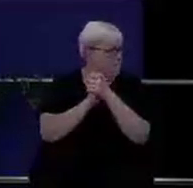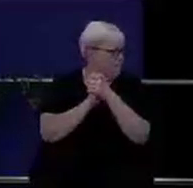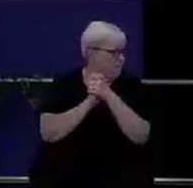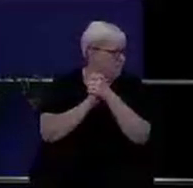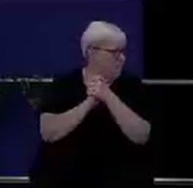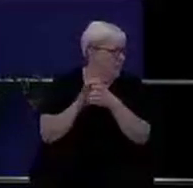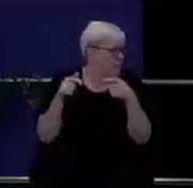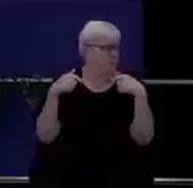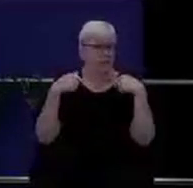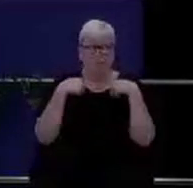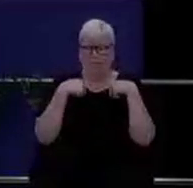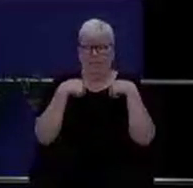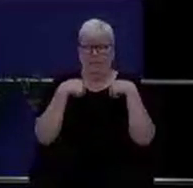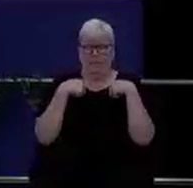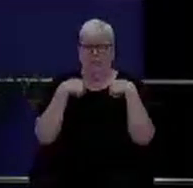Well, for me,